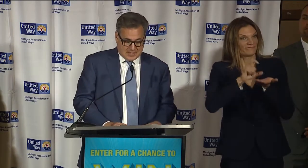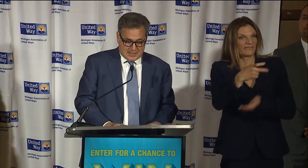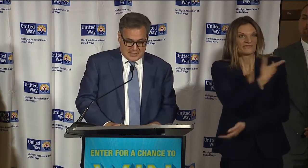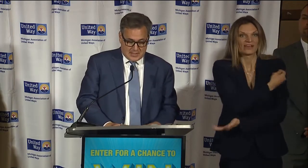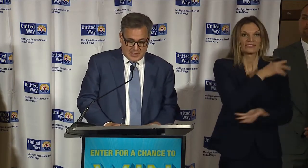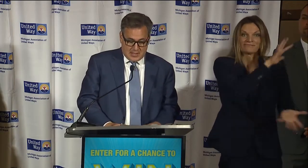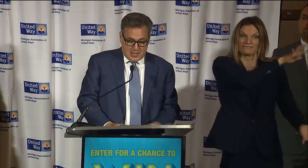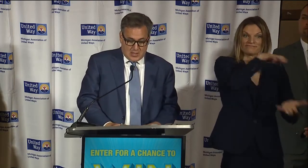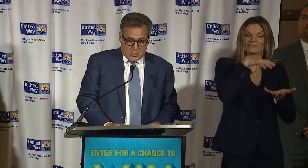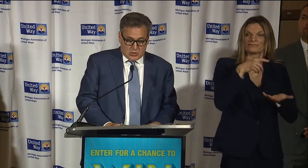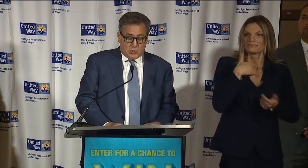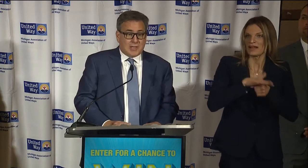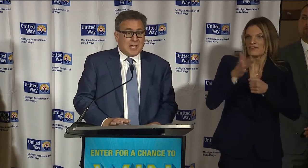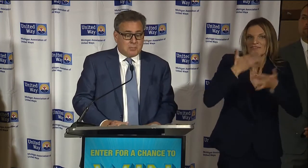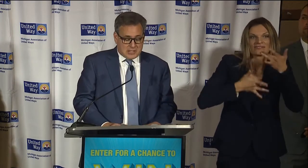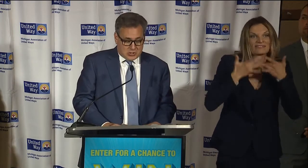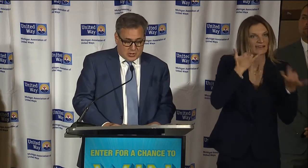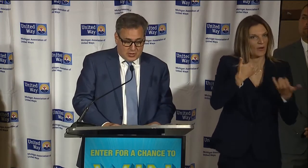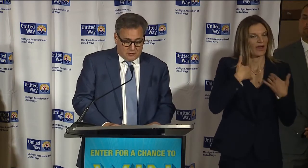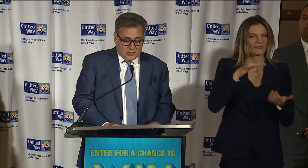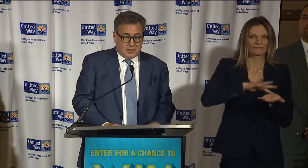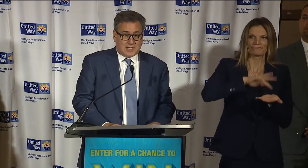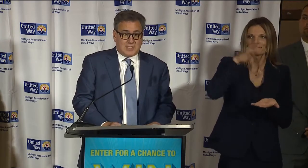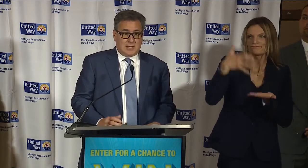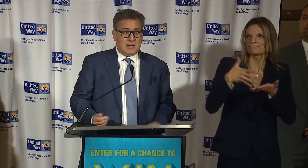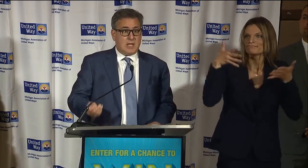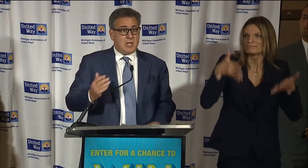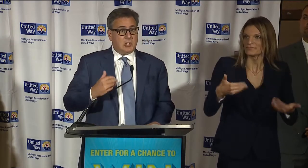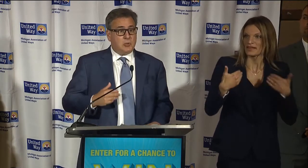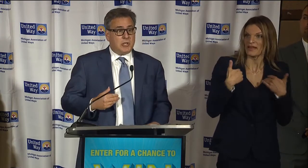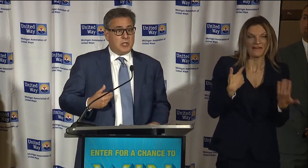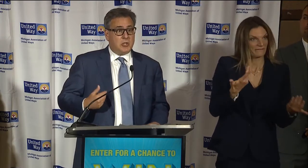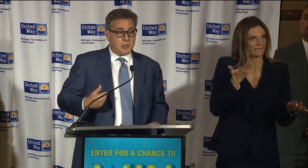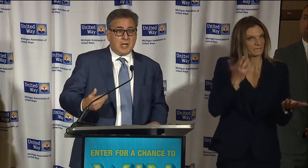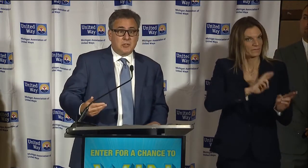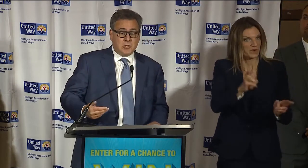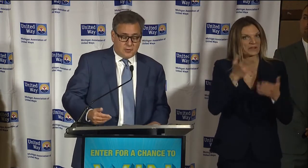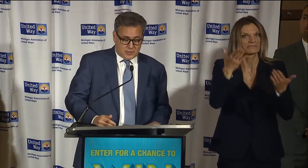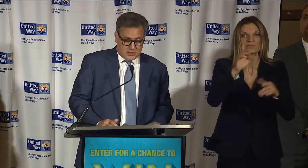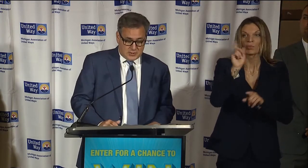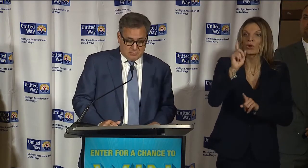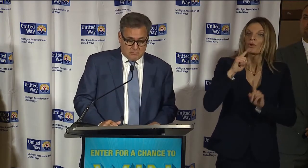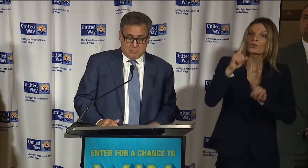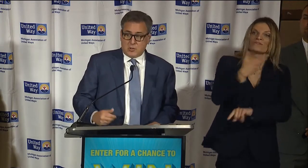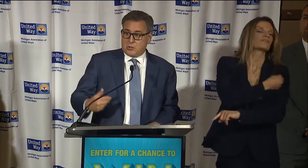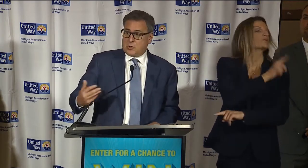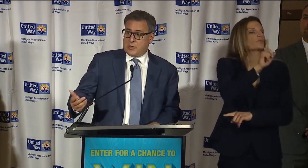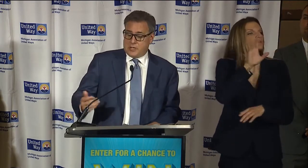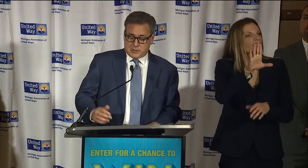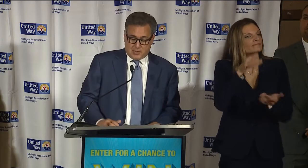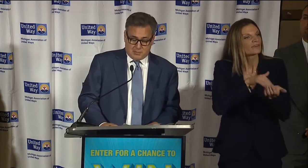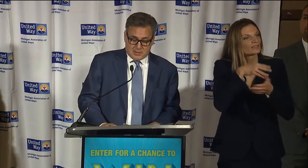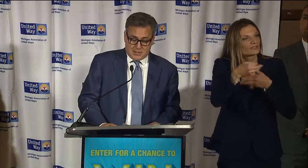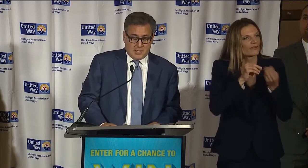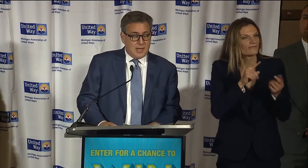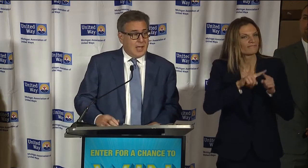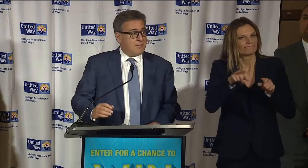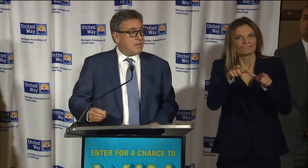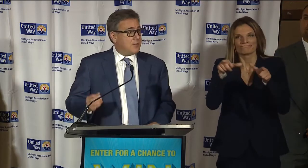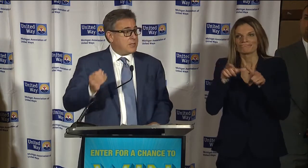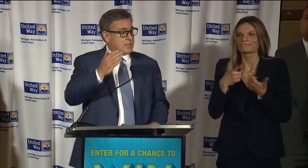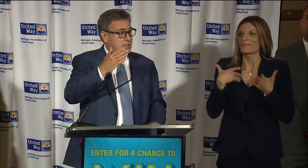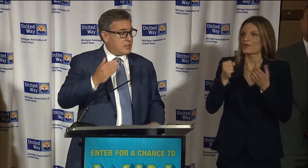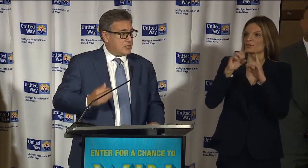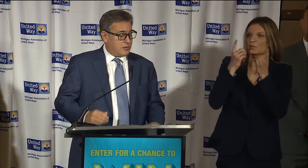of vaccine. So a lot of places are offering the vaccine, including your doctor's offices, your local health departments,